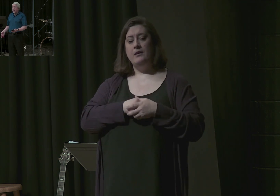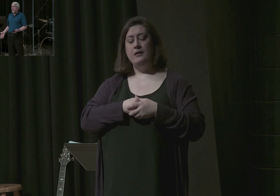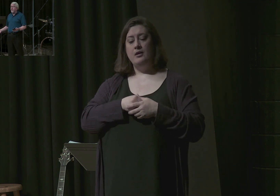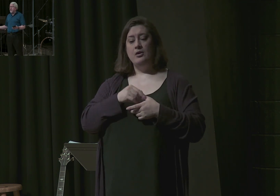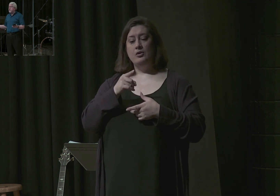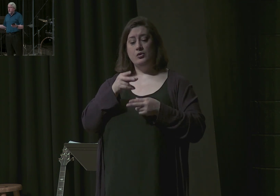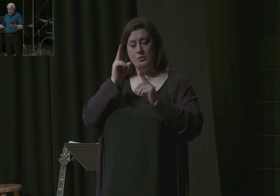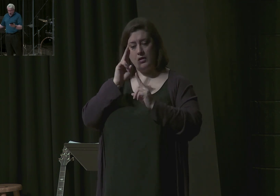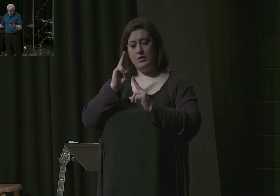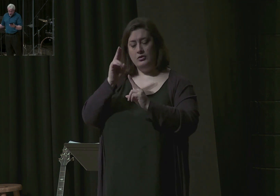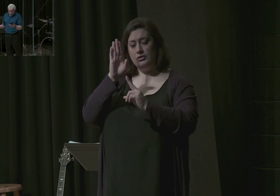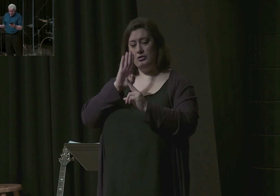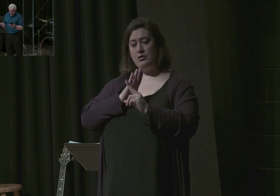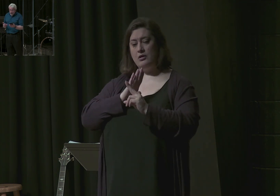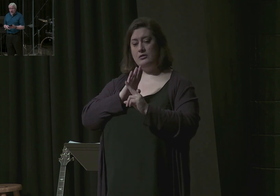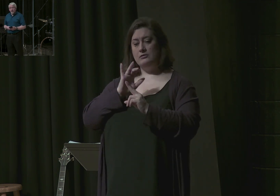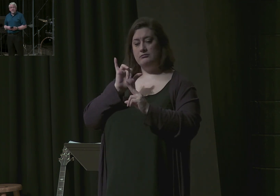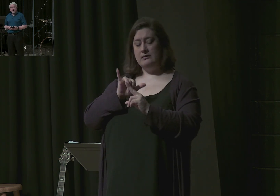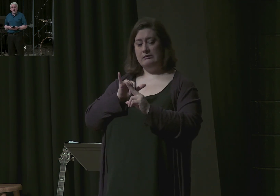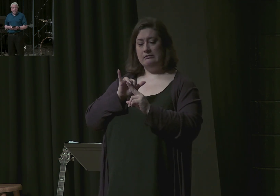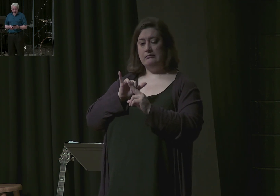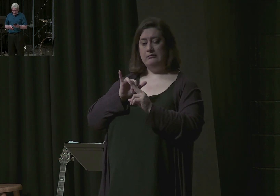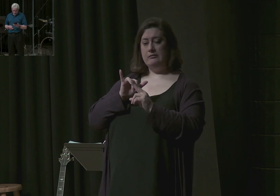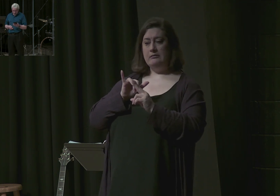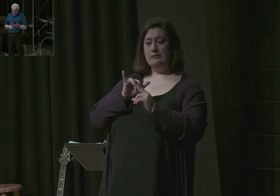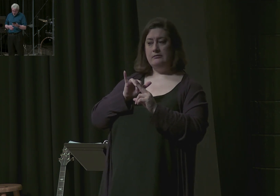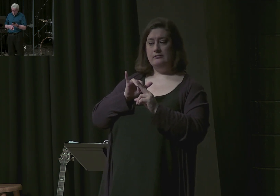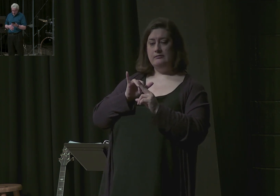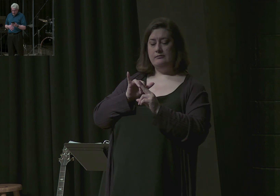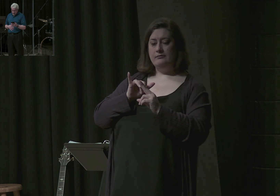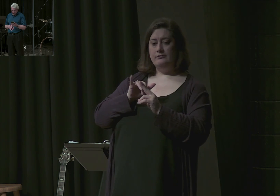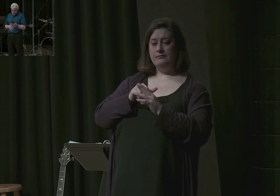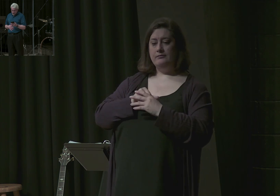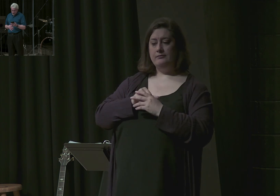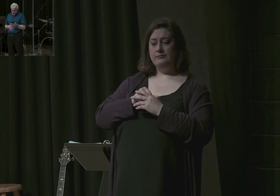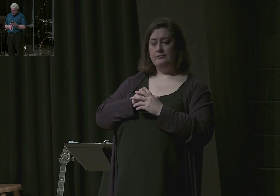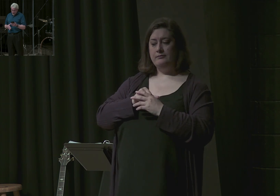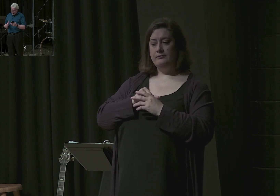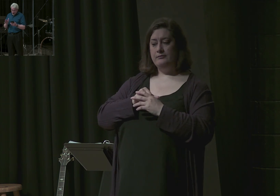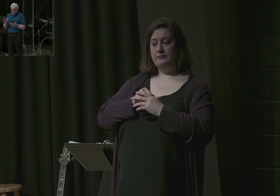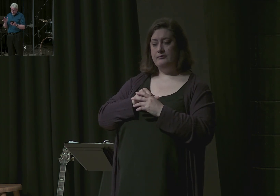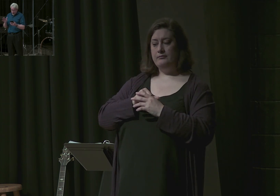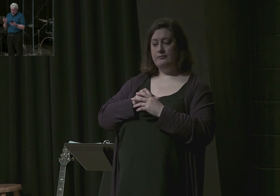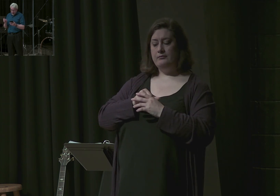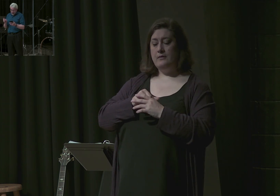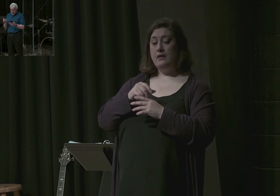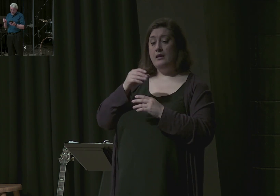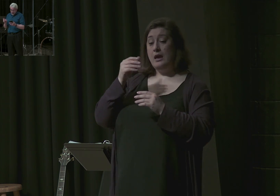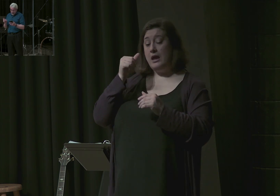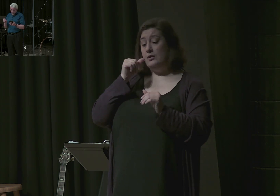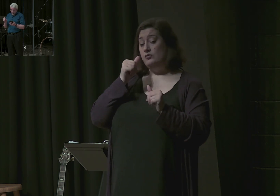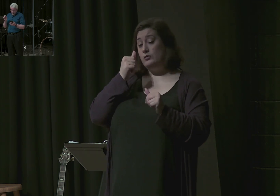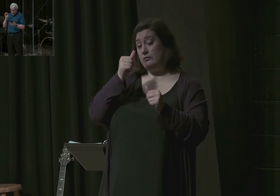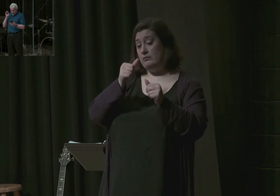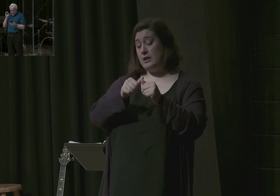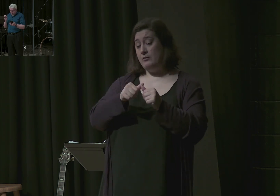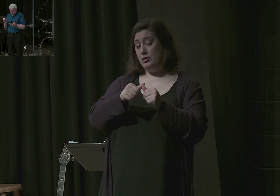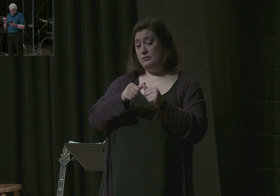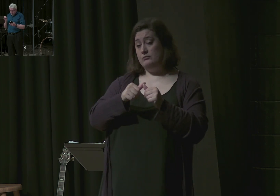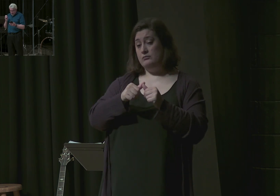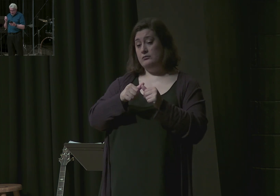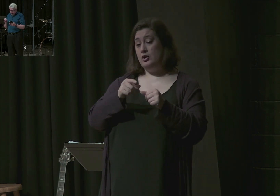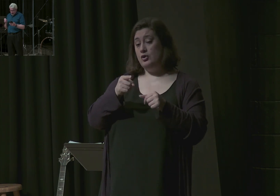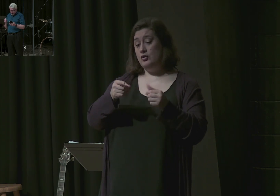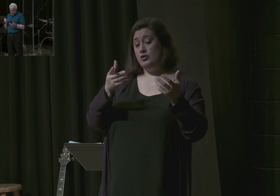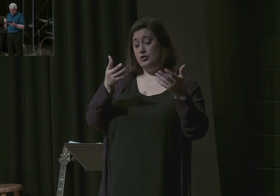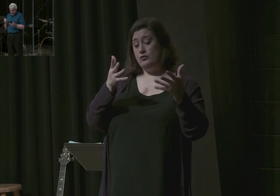of the sacrifice and the honor that he gave to God many years ago. And God also reminds him that of the